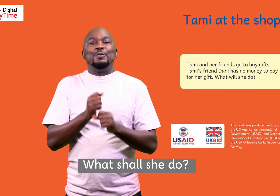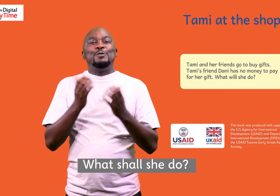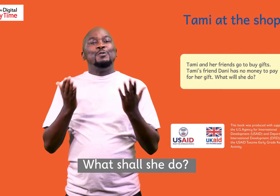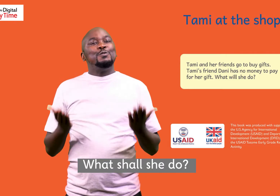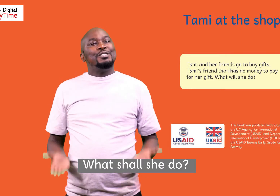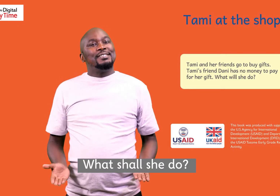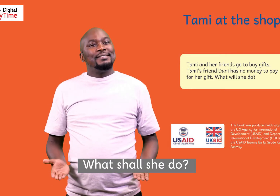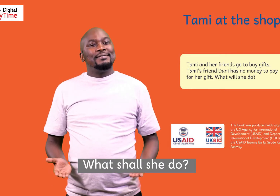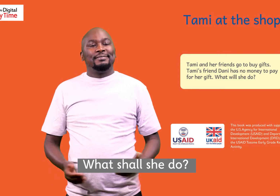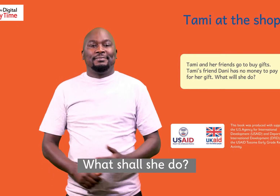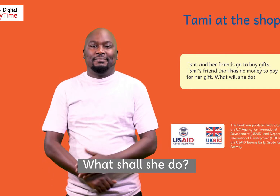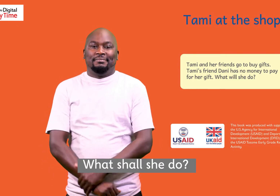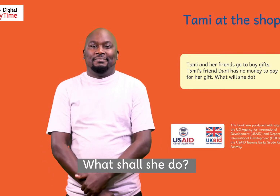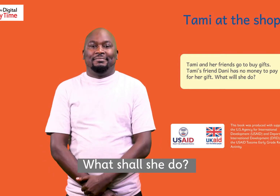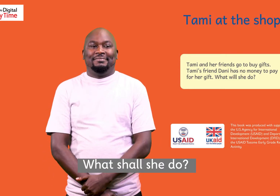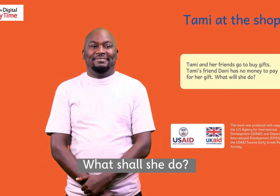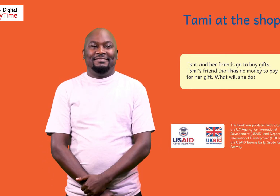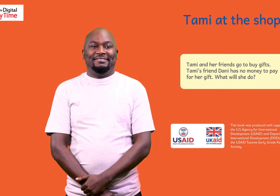What will she do?